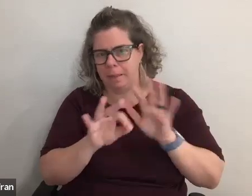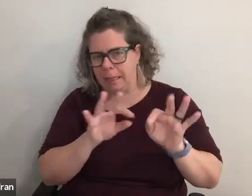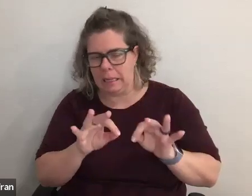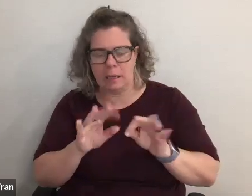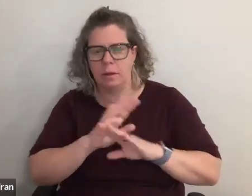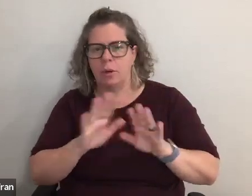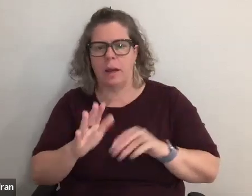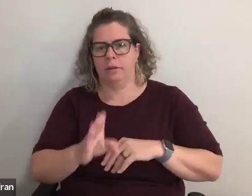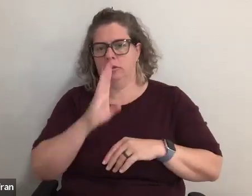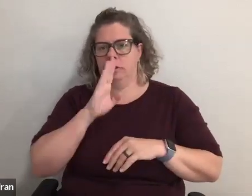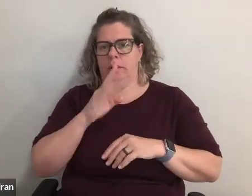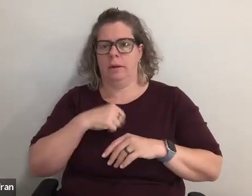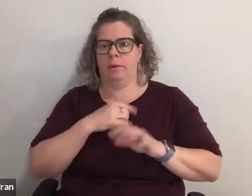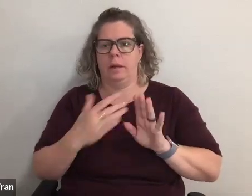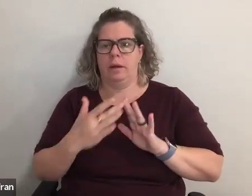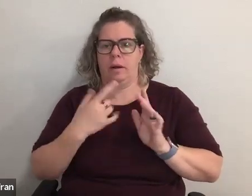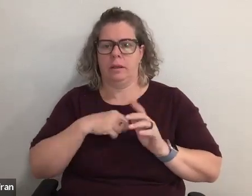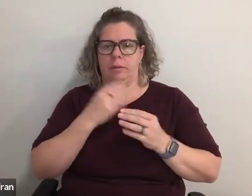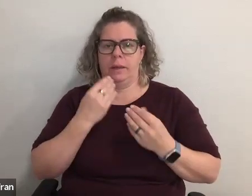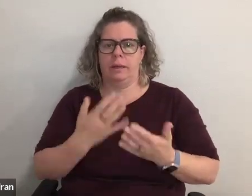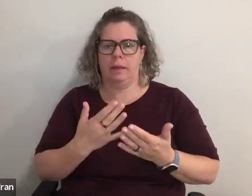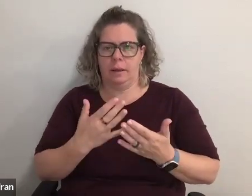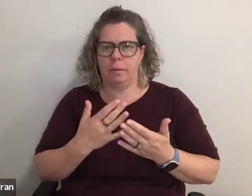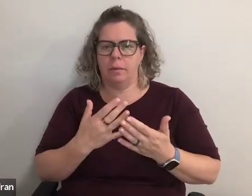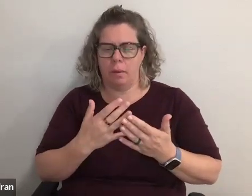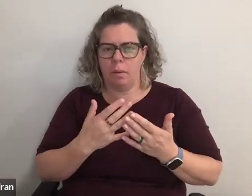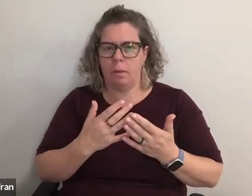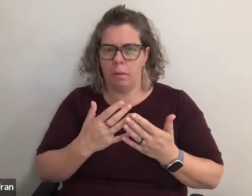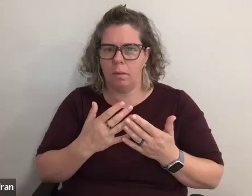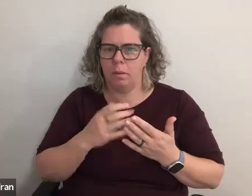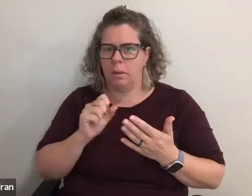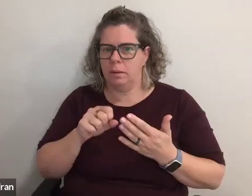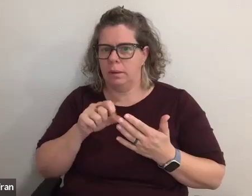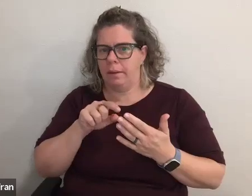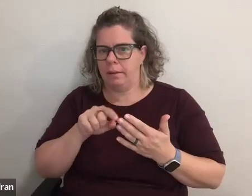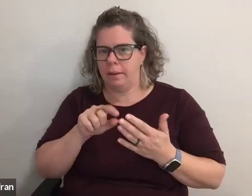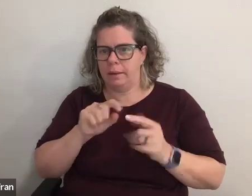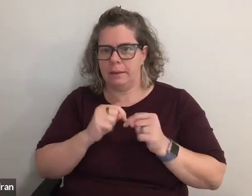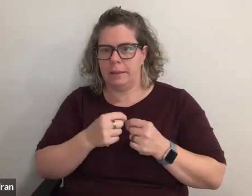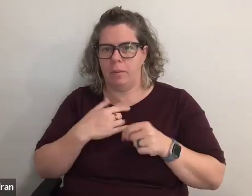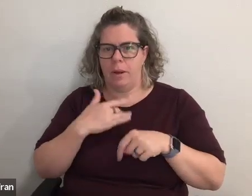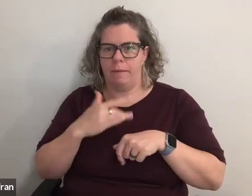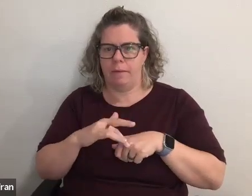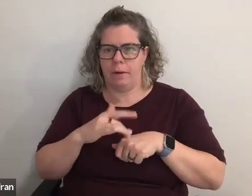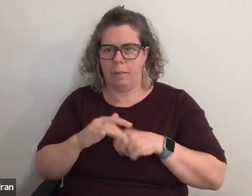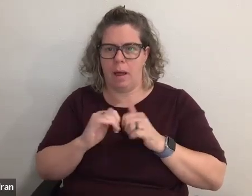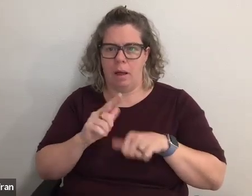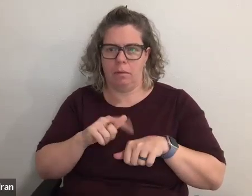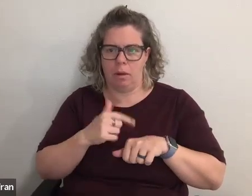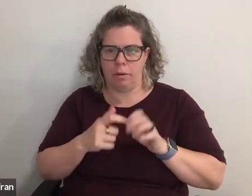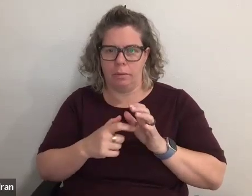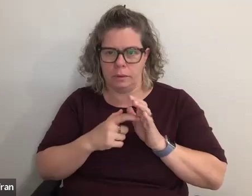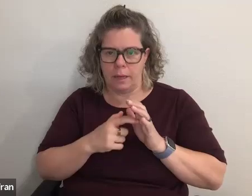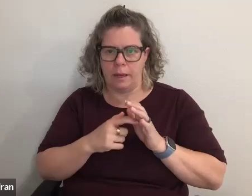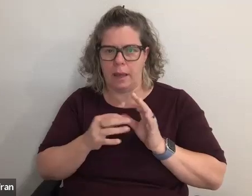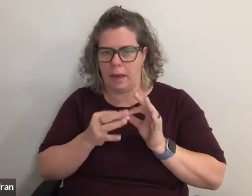so then you can contact us and then we can let you know, hey, this is the team we have available. This is how long they'll be. And then